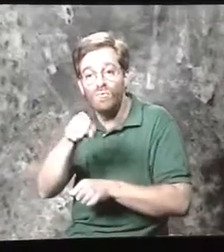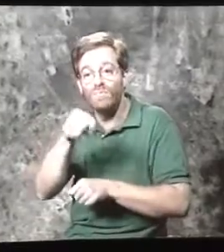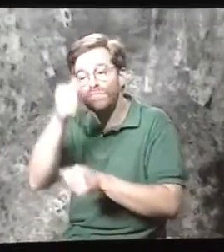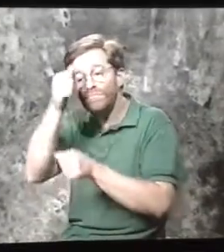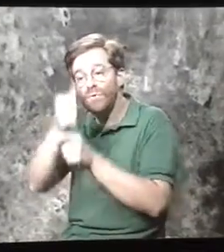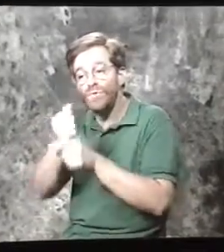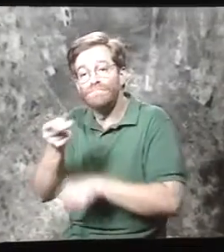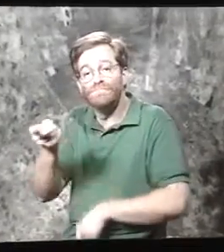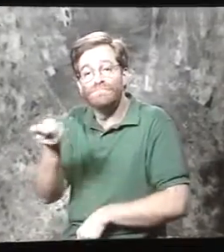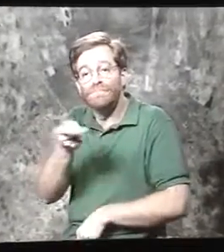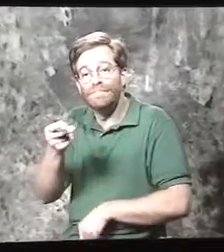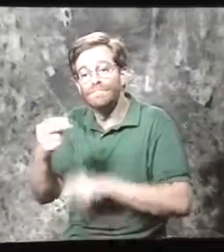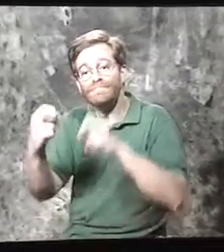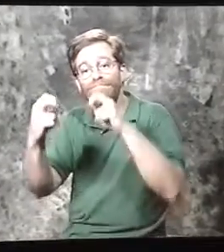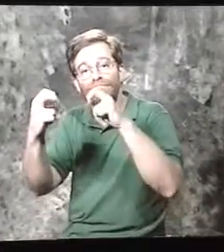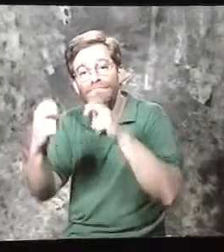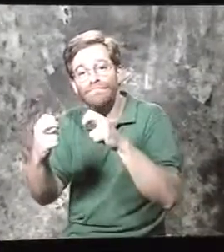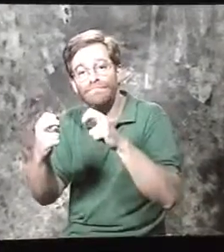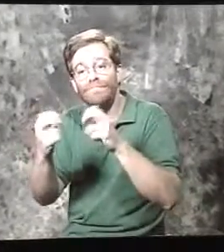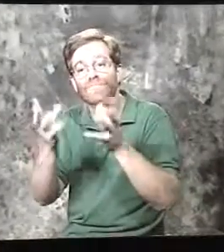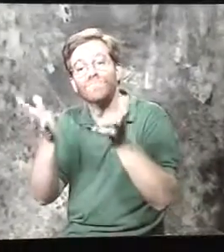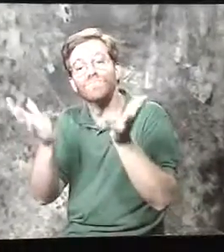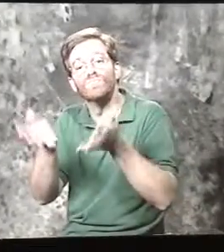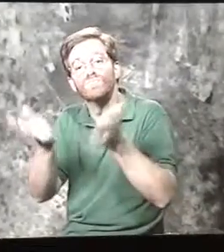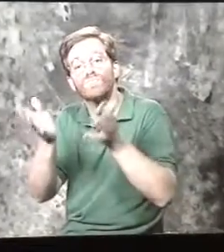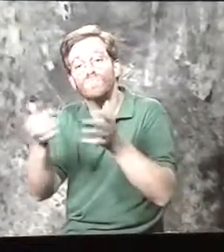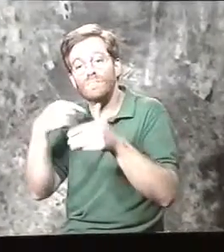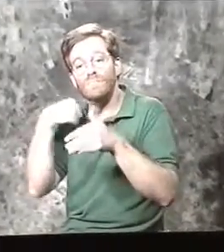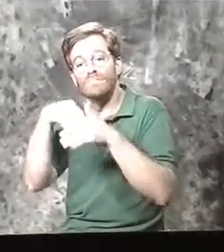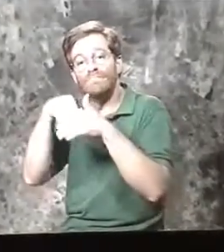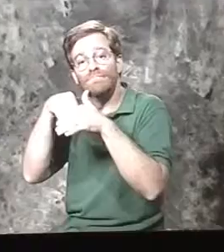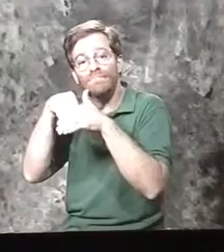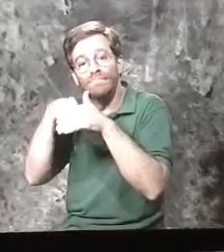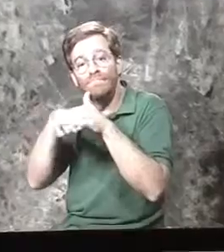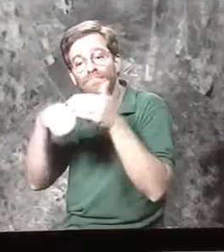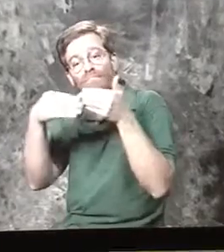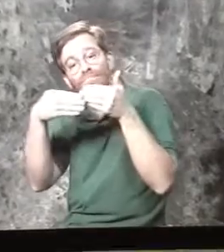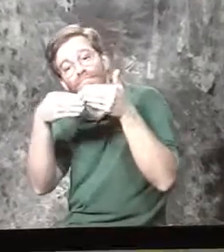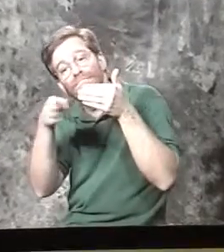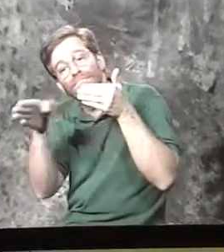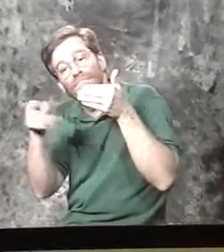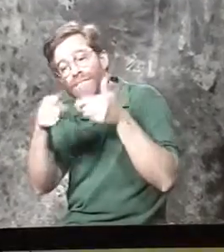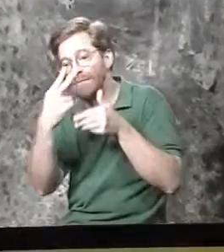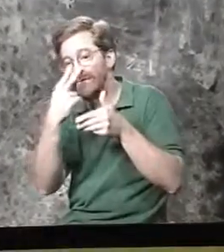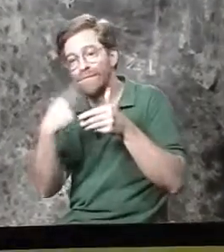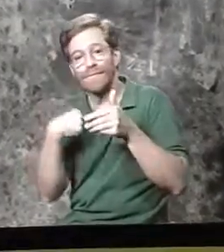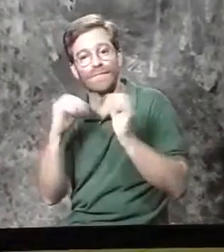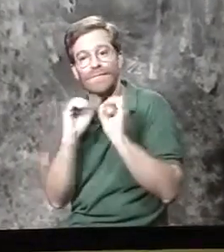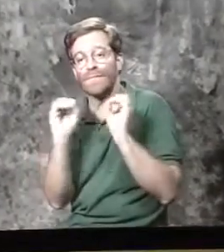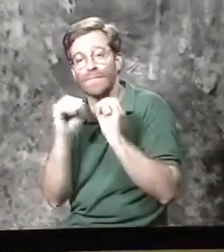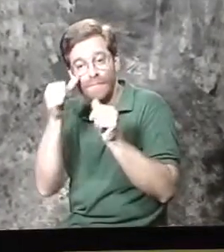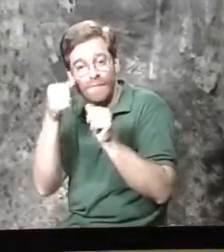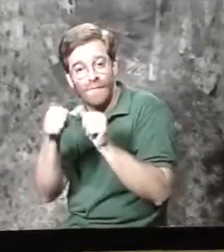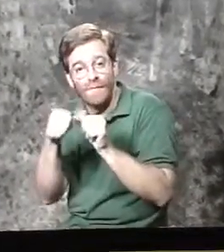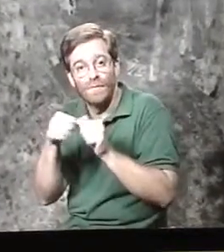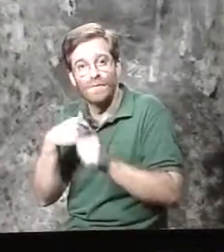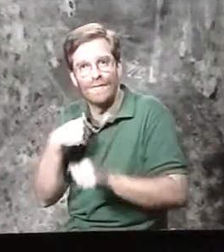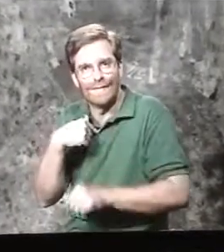Do you remember that time that your brother and I were sitting in that room, just sitting there talking to each other, and I walked in, but you guys didn't know that I was there? Do you